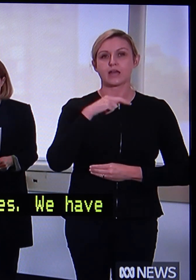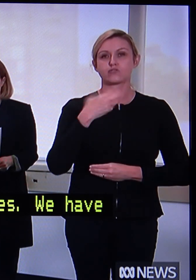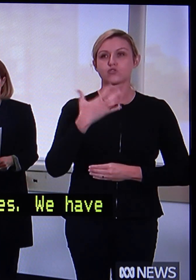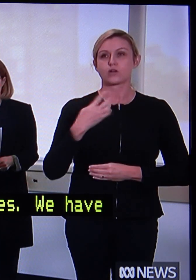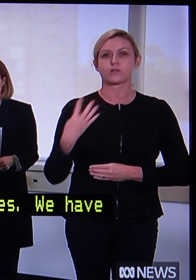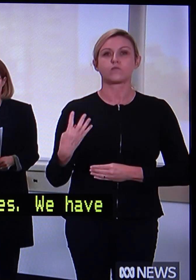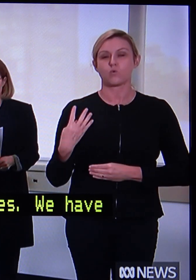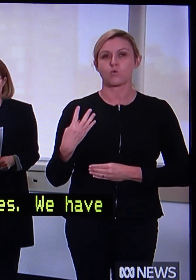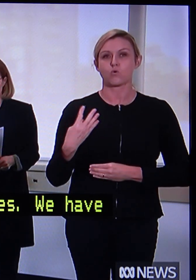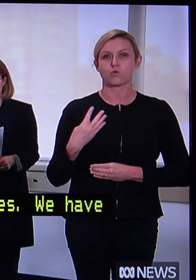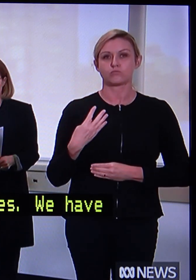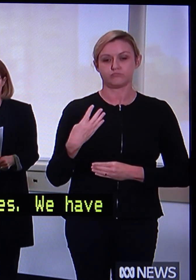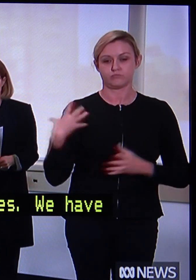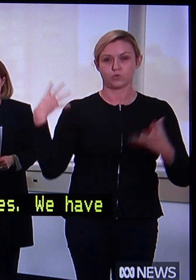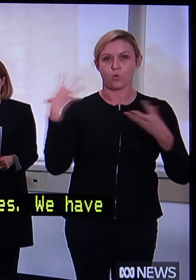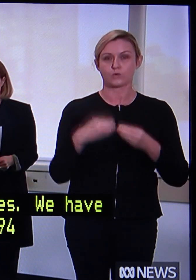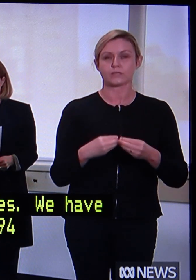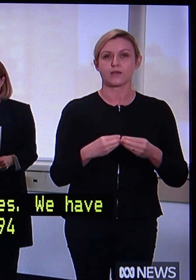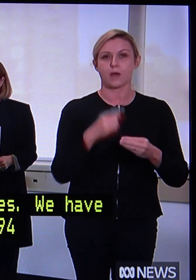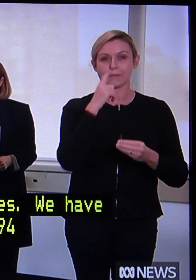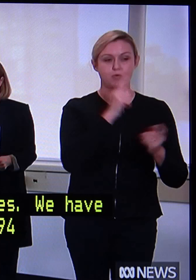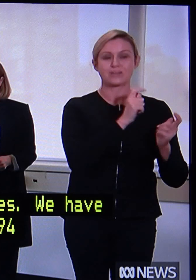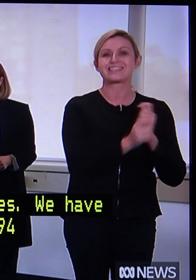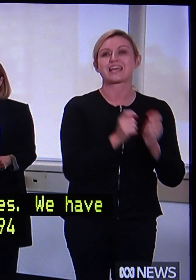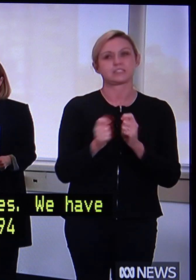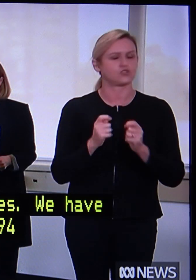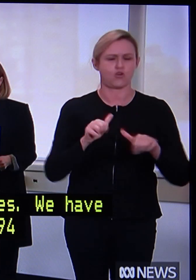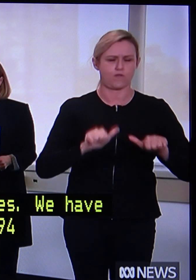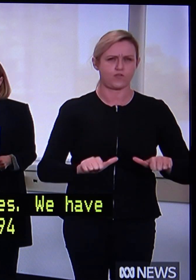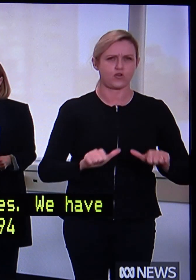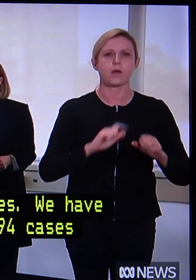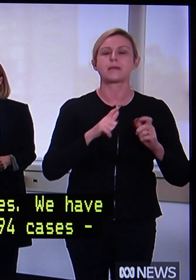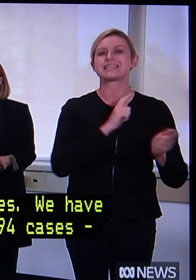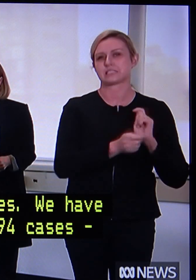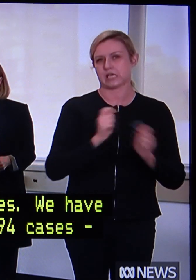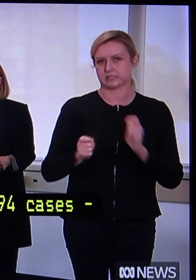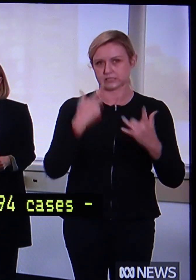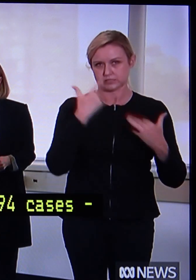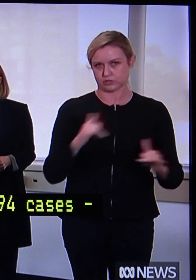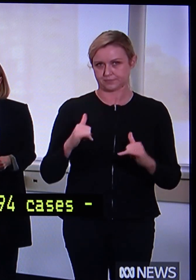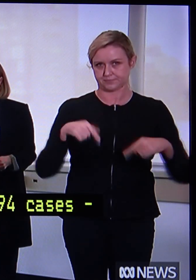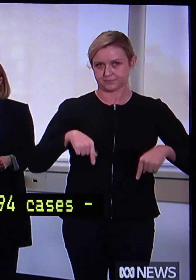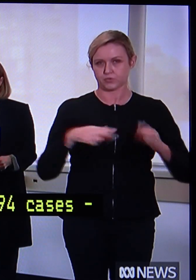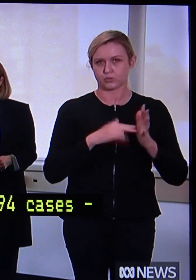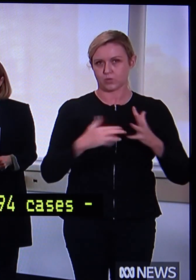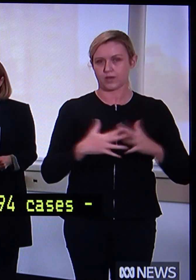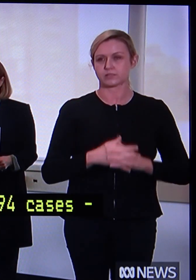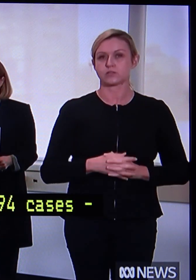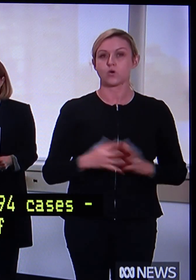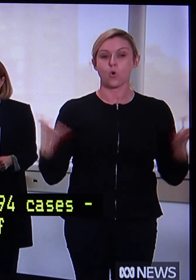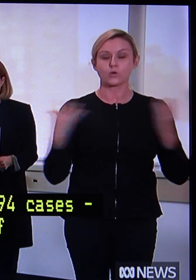235,894 cases of people being tested, not confirmed, but tested cases here. And of